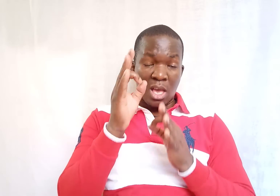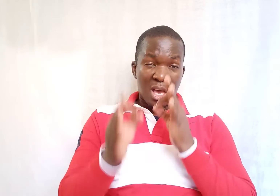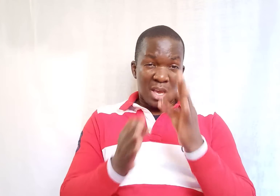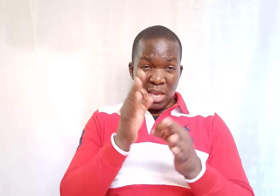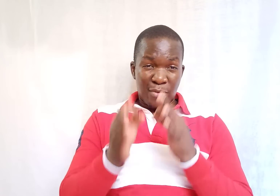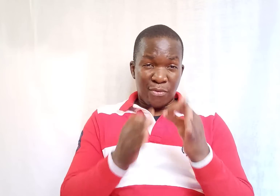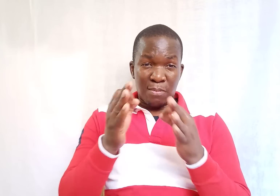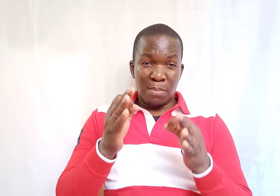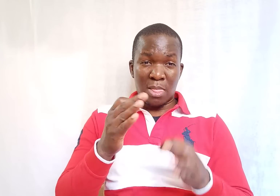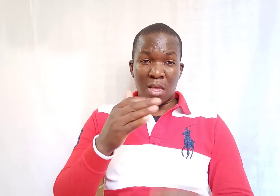If